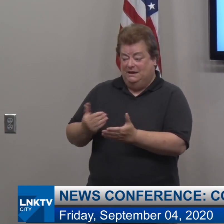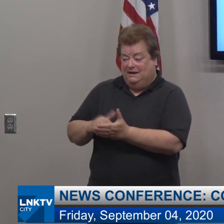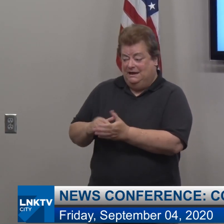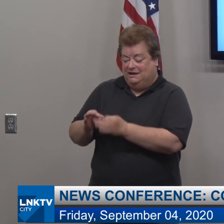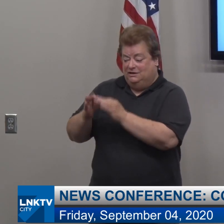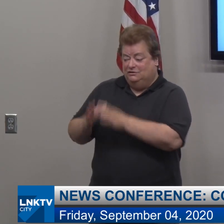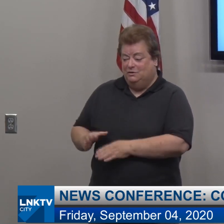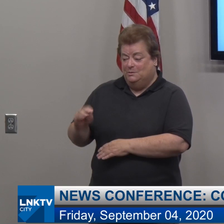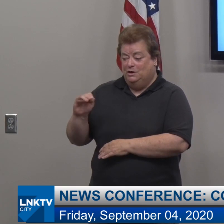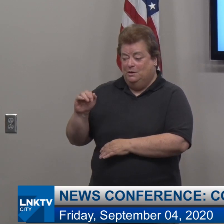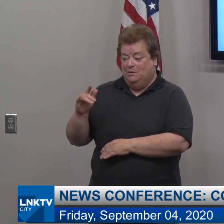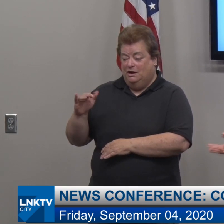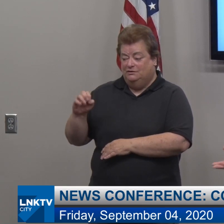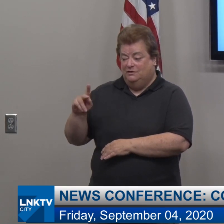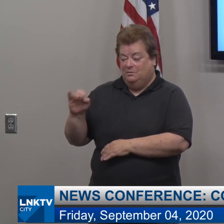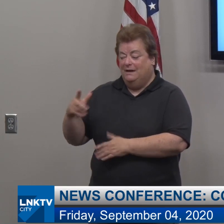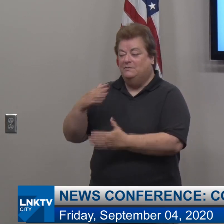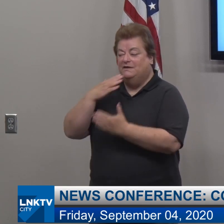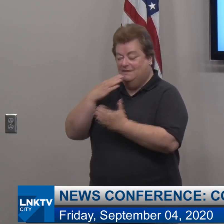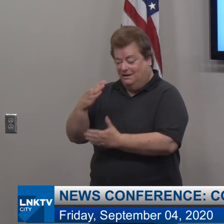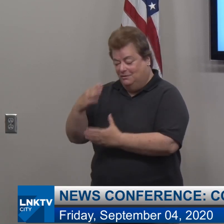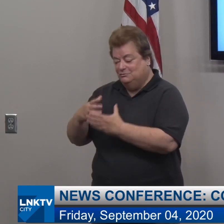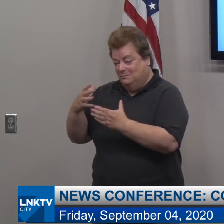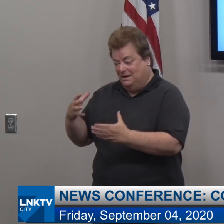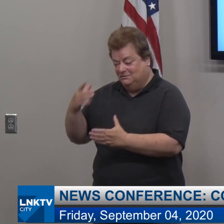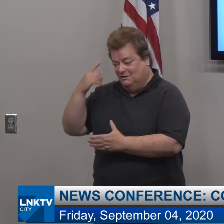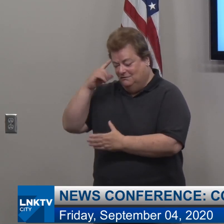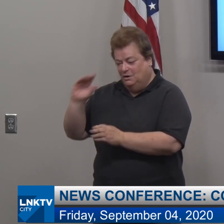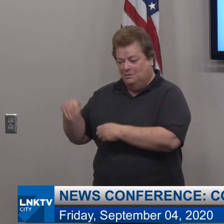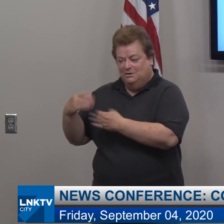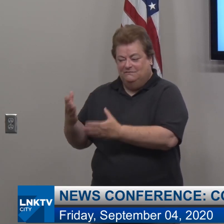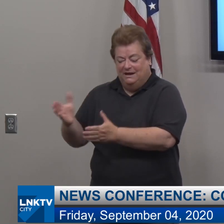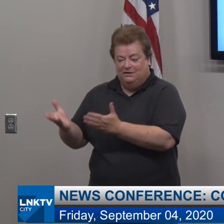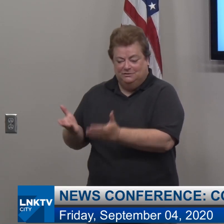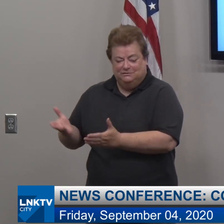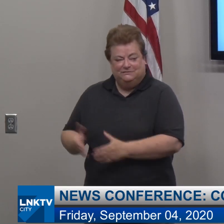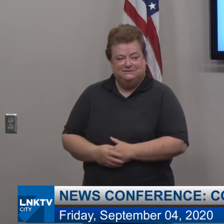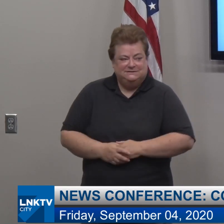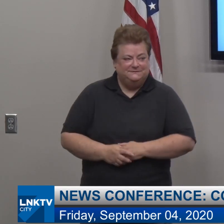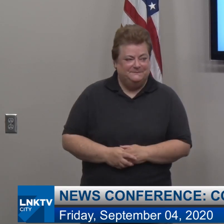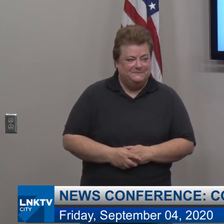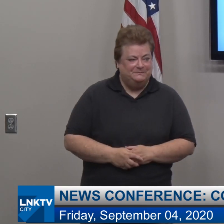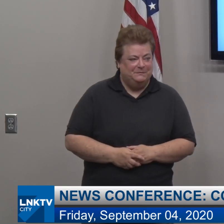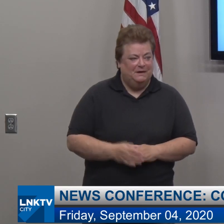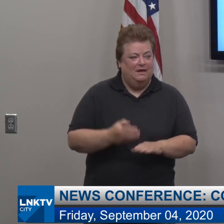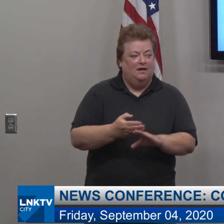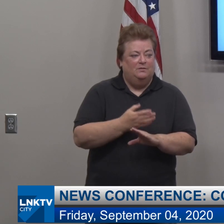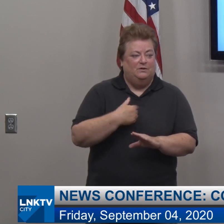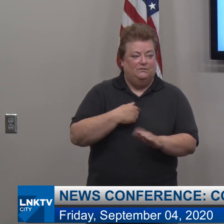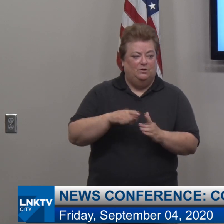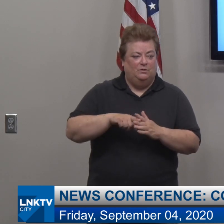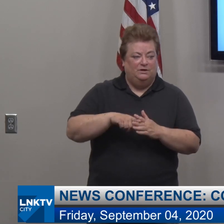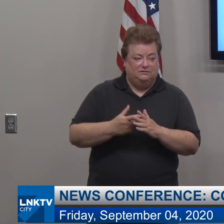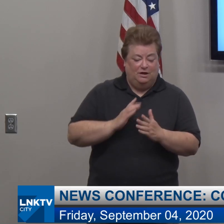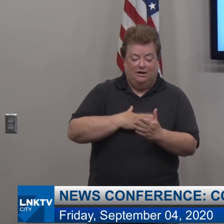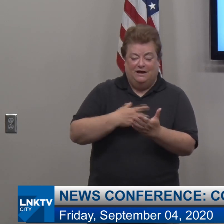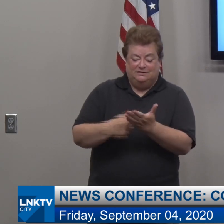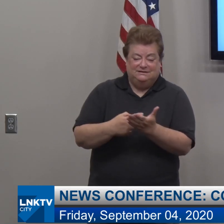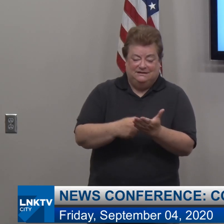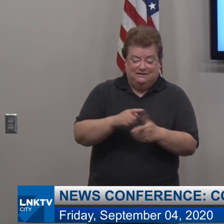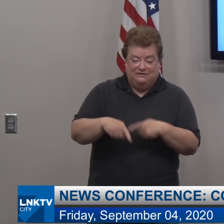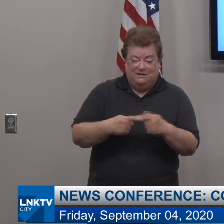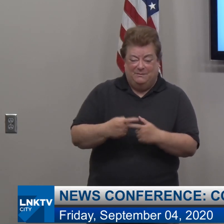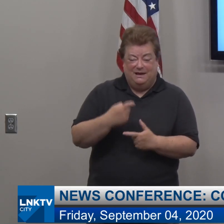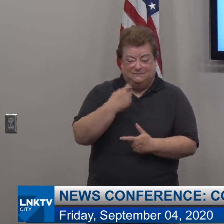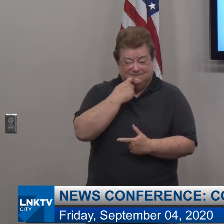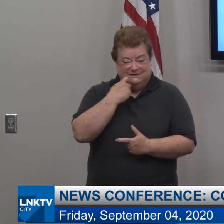is interpreter Margie Propp, and thank you so much, Margie, for providing your services. Before we begin our discussion of the latest